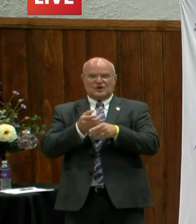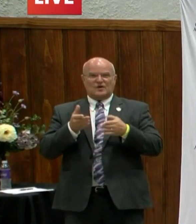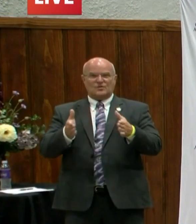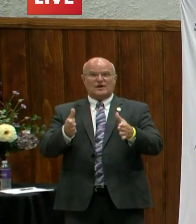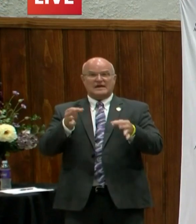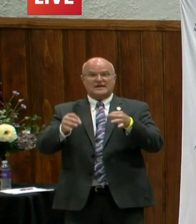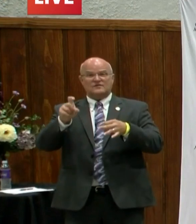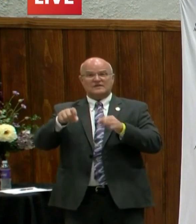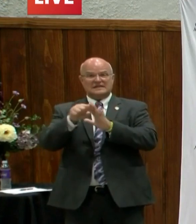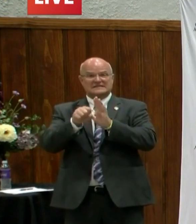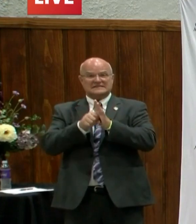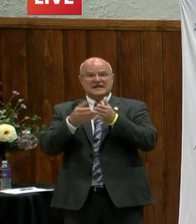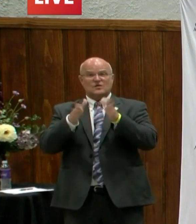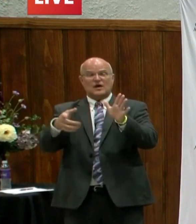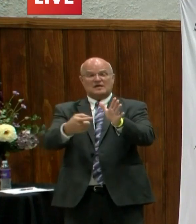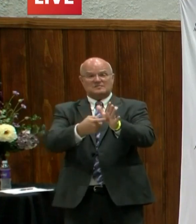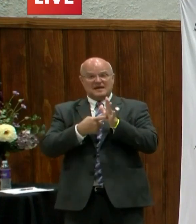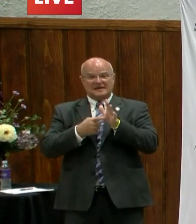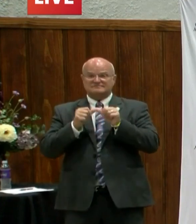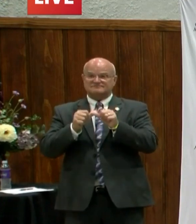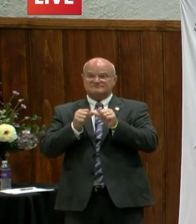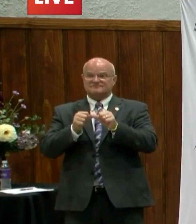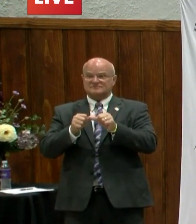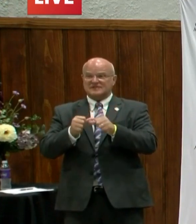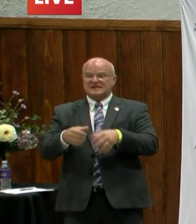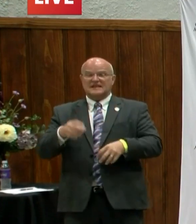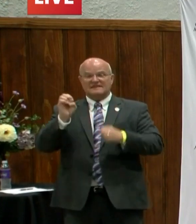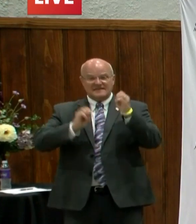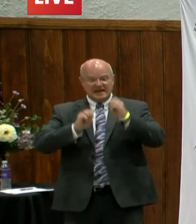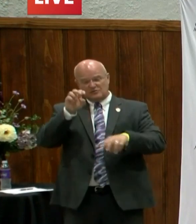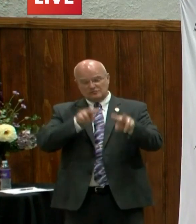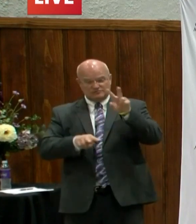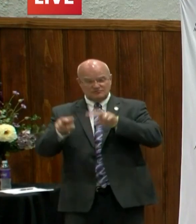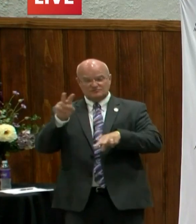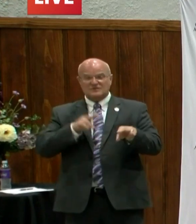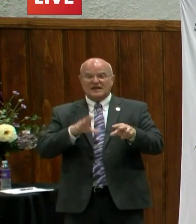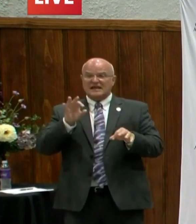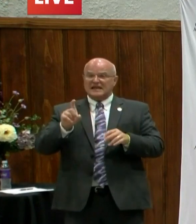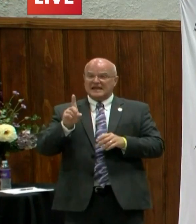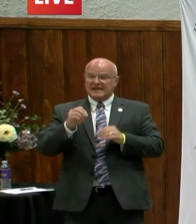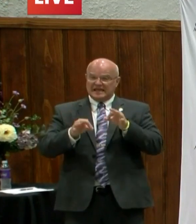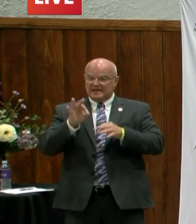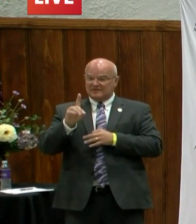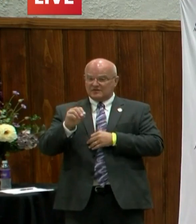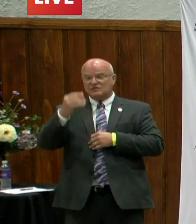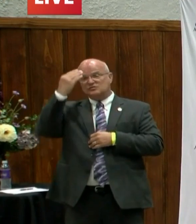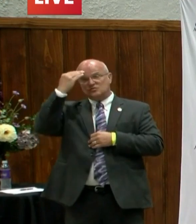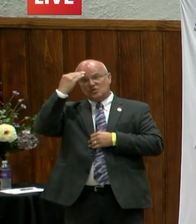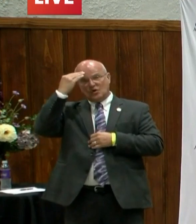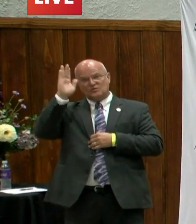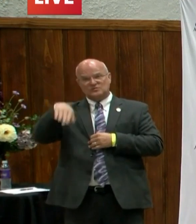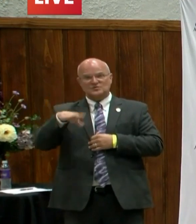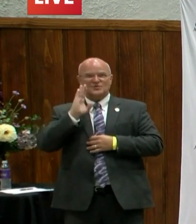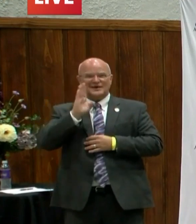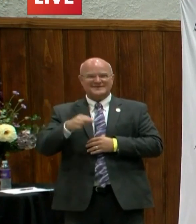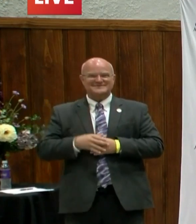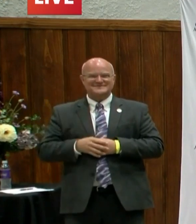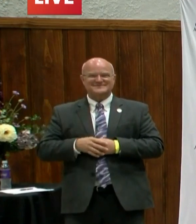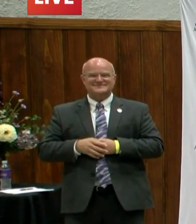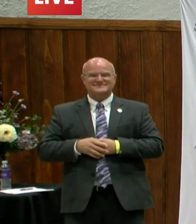As to whether we need a statewide mandate, that'll continue to be evaluated. And if we do it, you'll know about it.